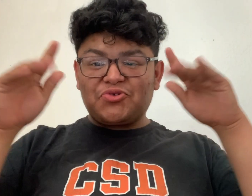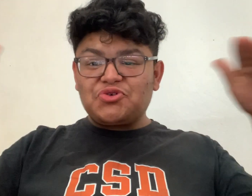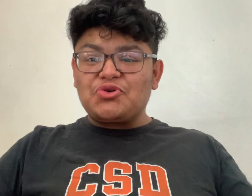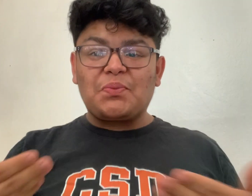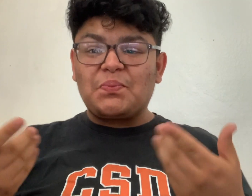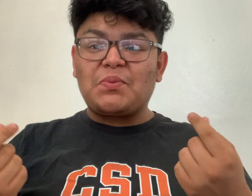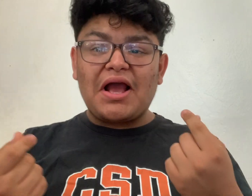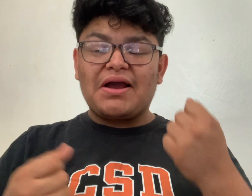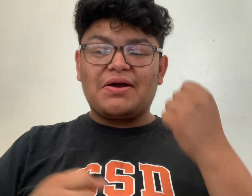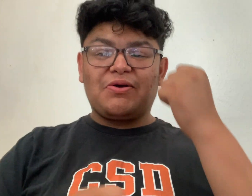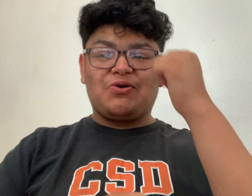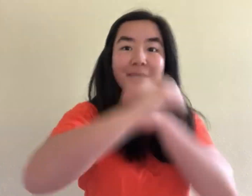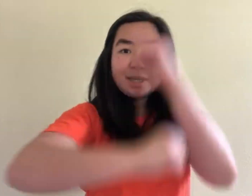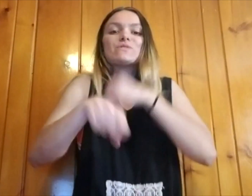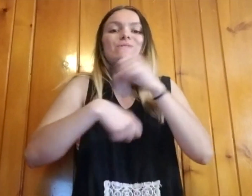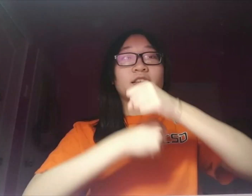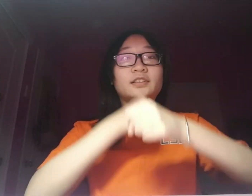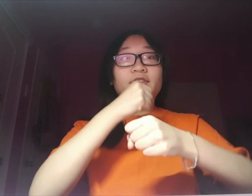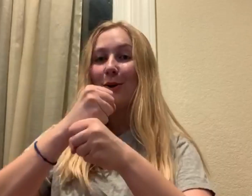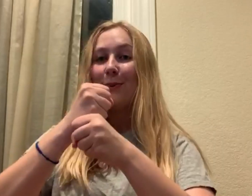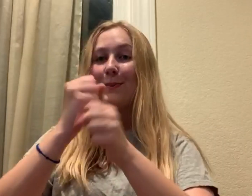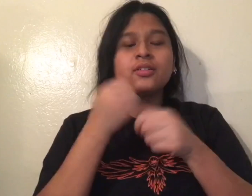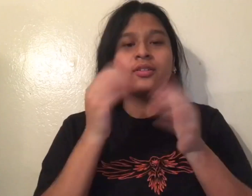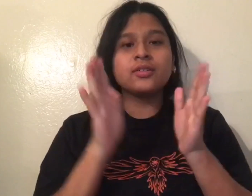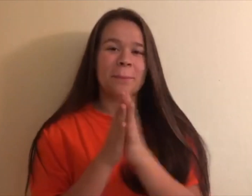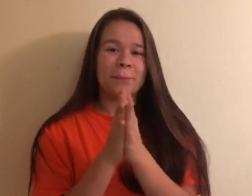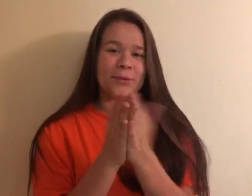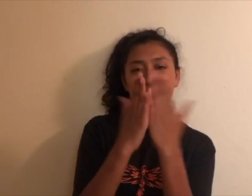Hello, everyone. Let's introduce the yearbook.